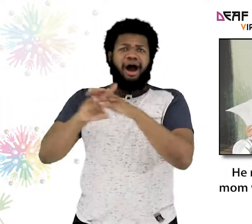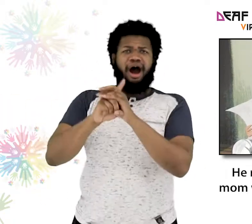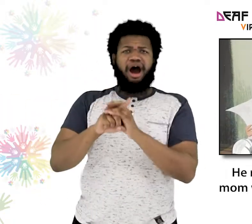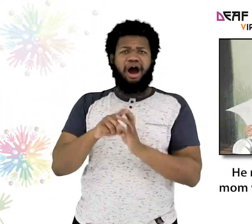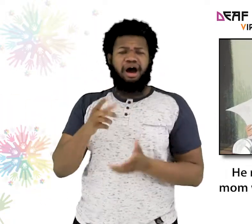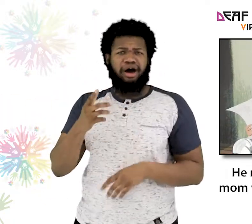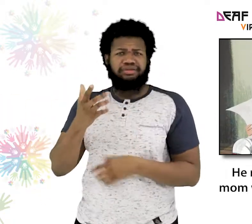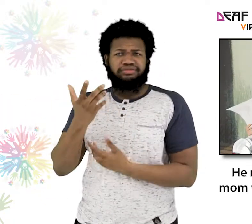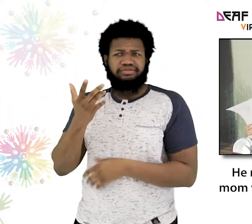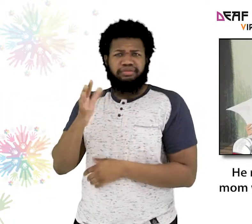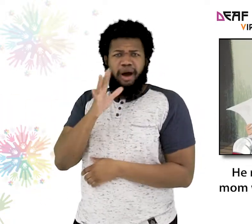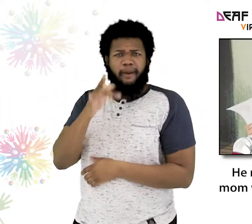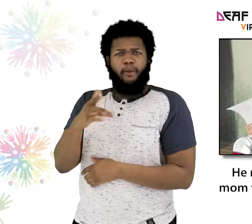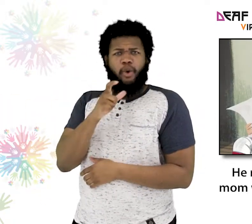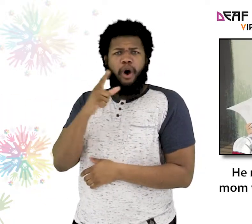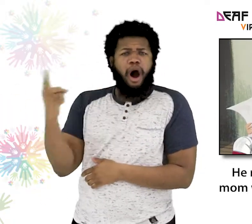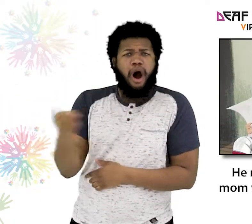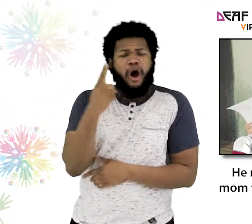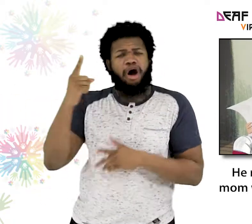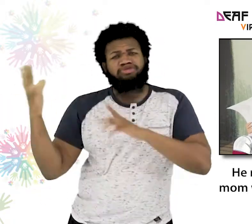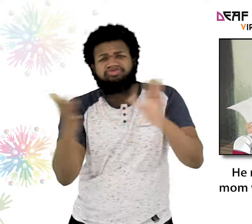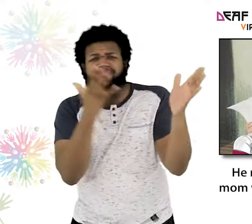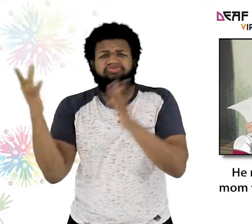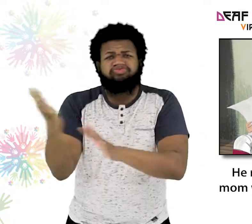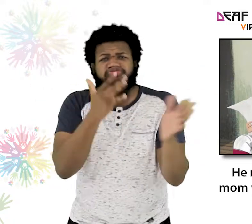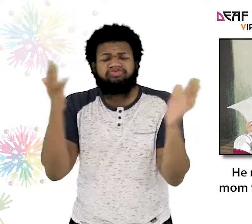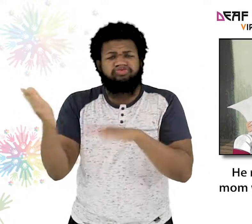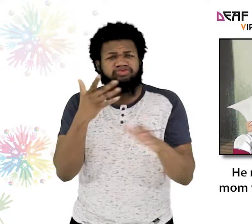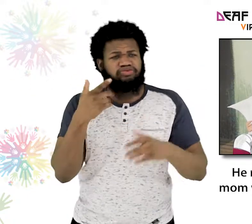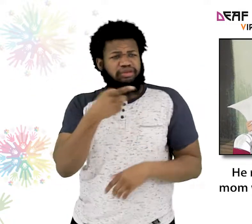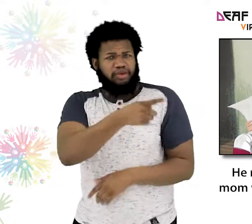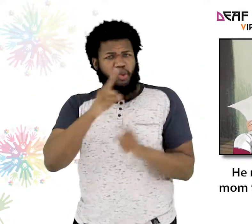He remembered how his mom would raise her arms to applaud him.